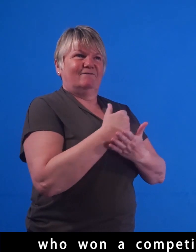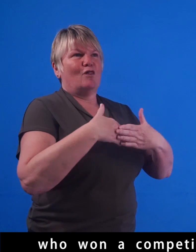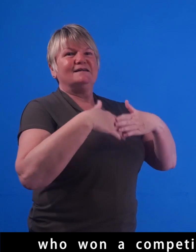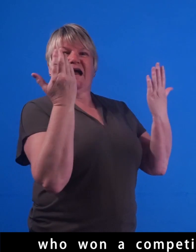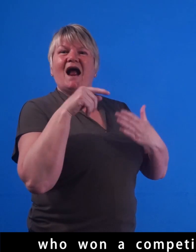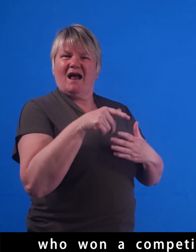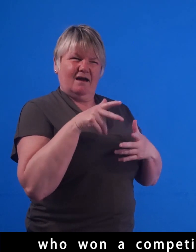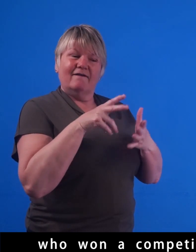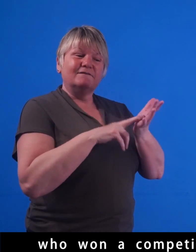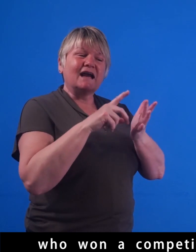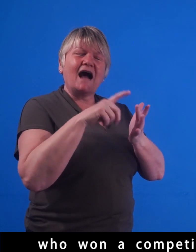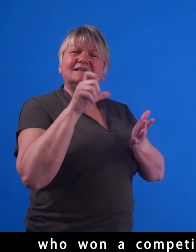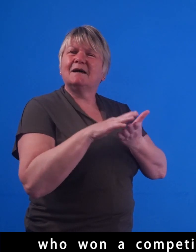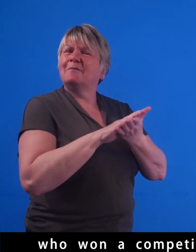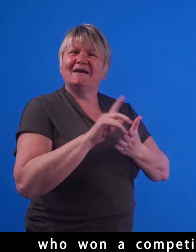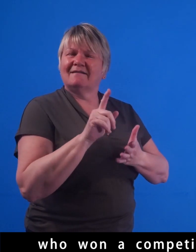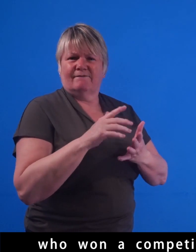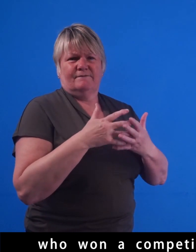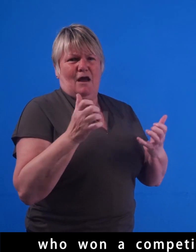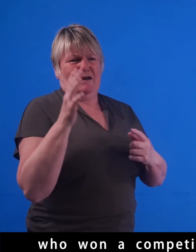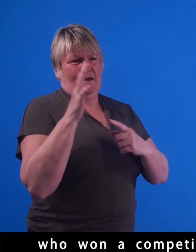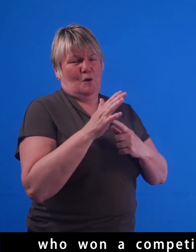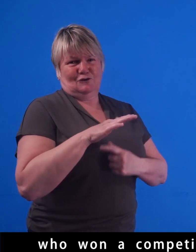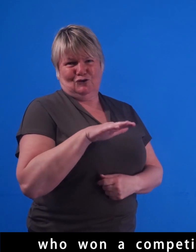VIC for the day, Very Important Child.